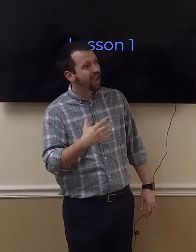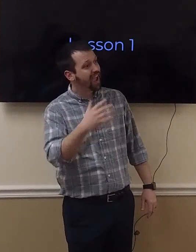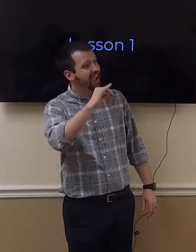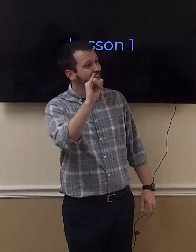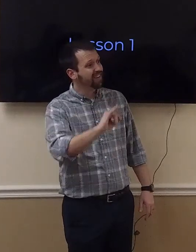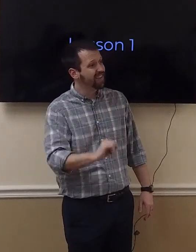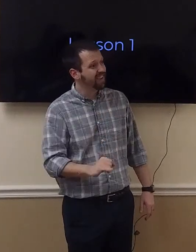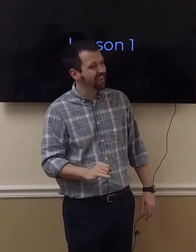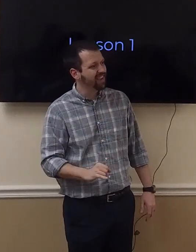Hey, Izzy!